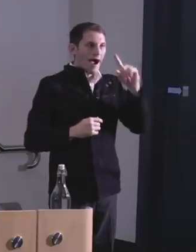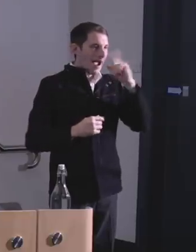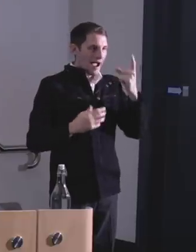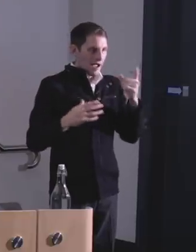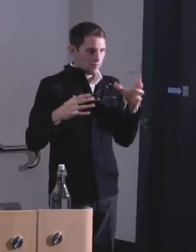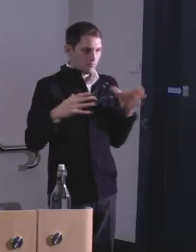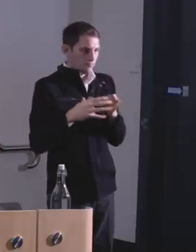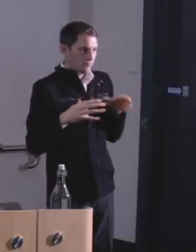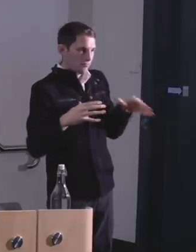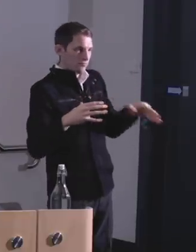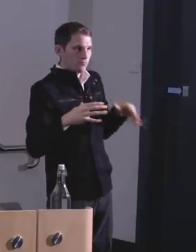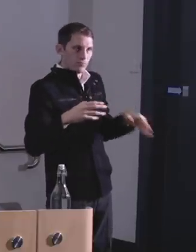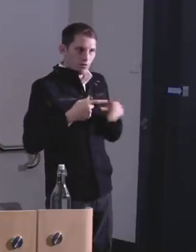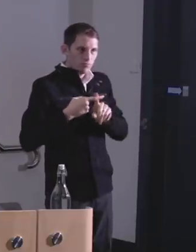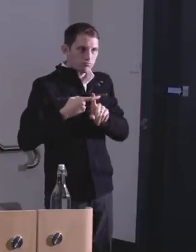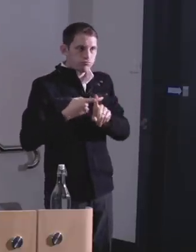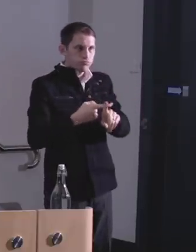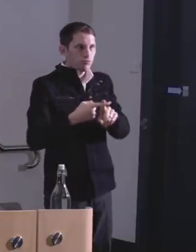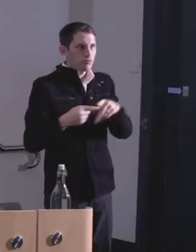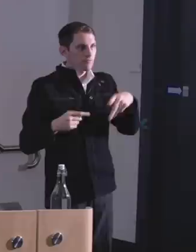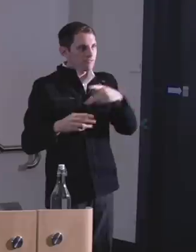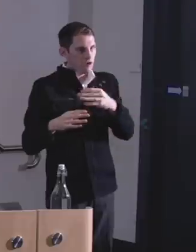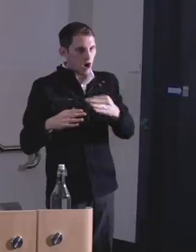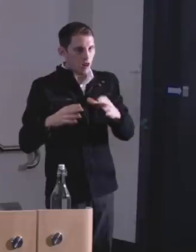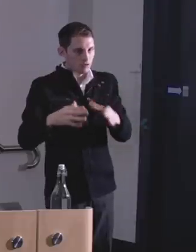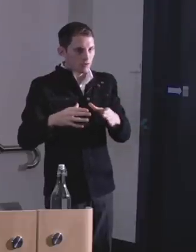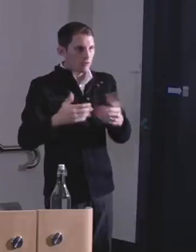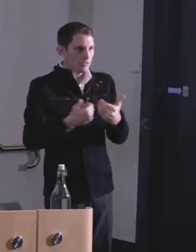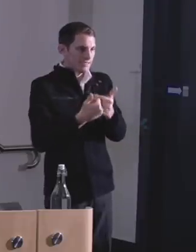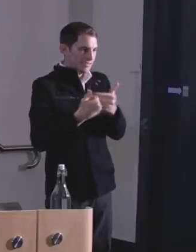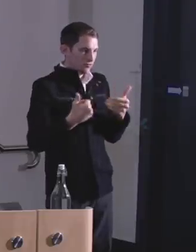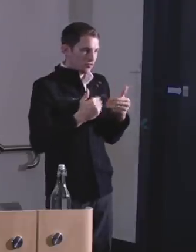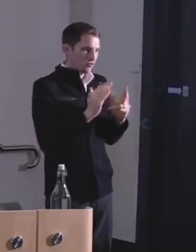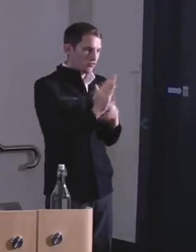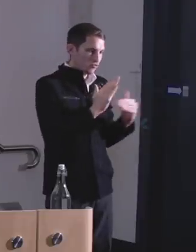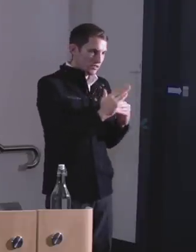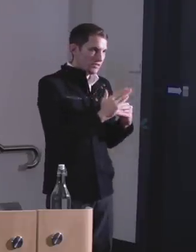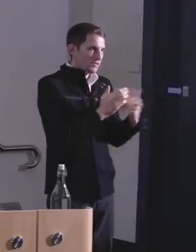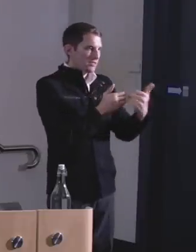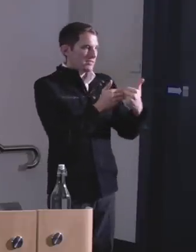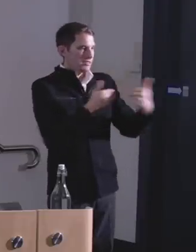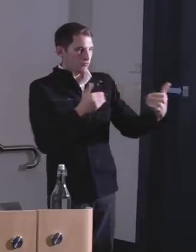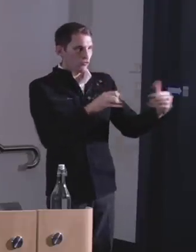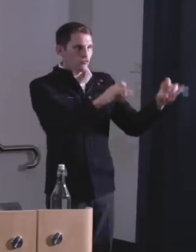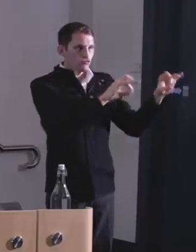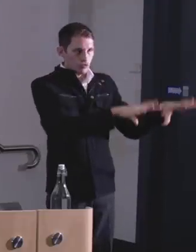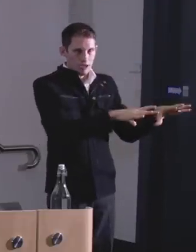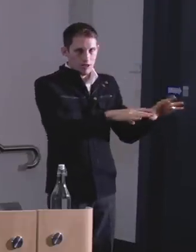been going, where we have the Pacific Islands here, we have New Zealand and Australia here. You know, they're